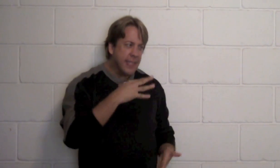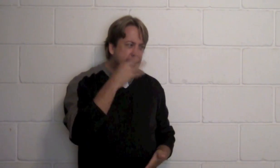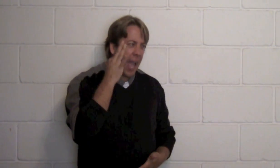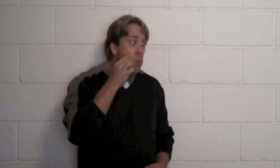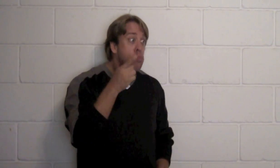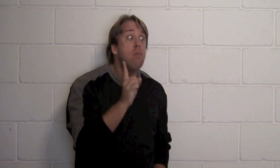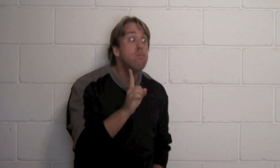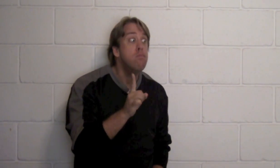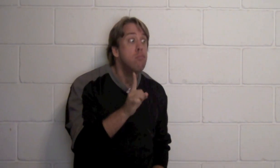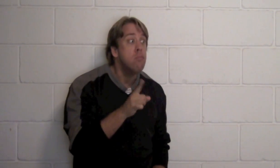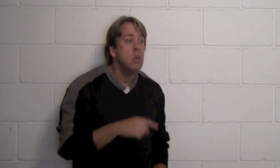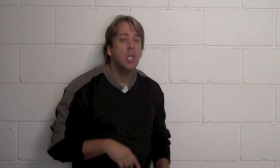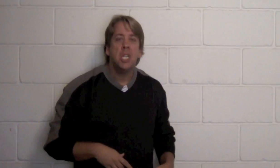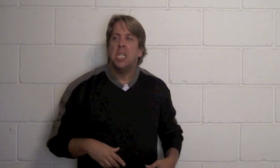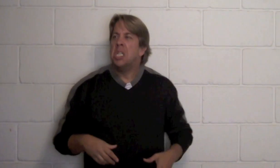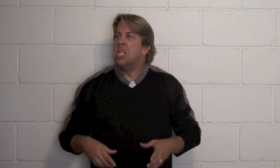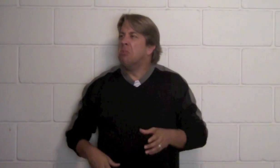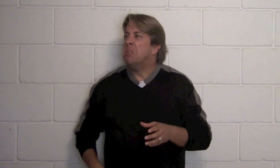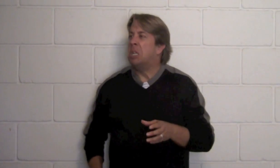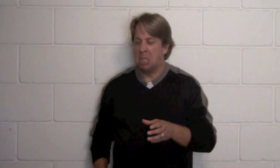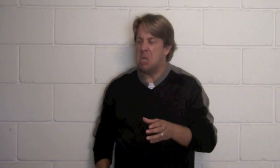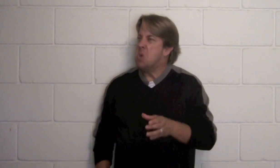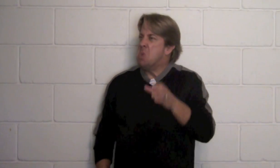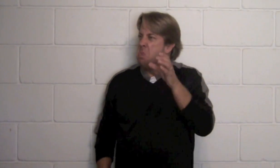to prove you have a cat.